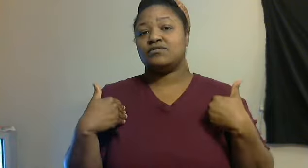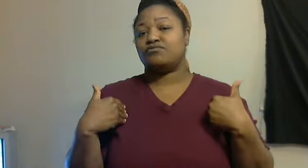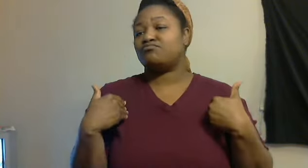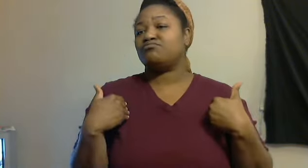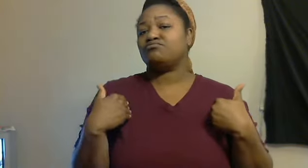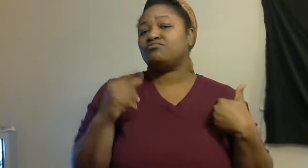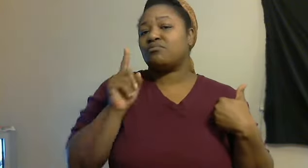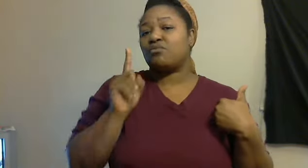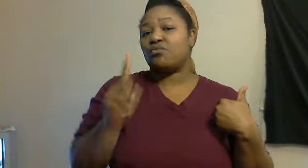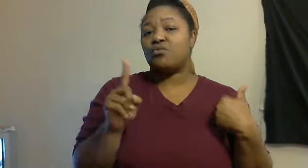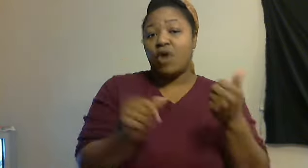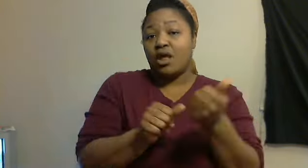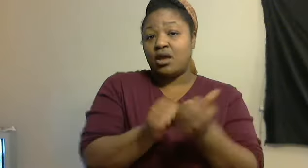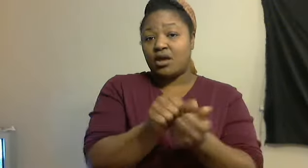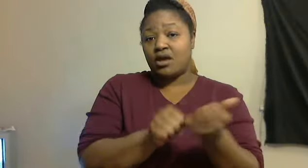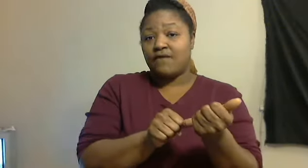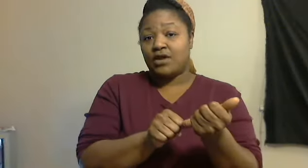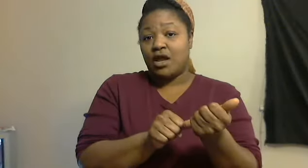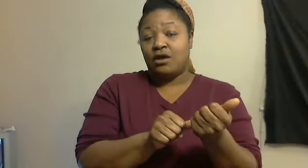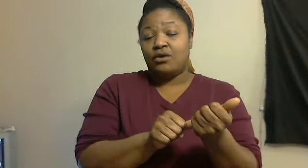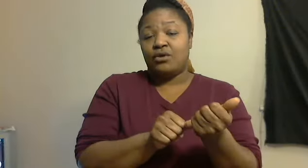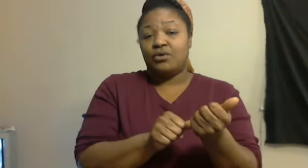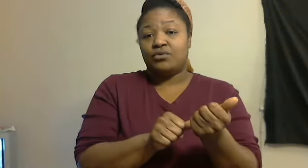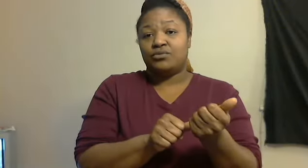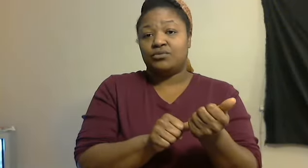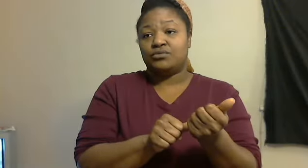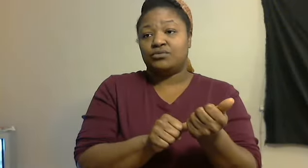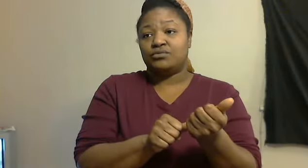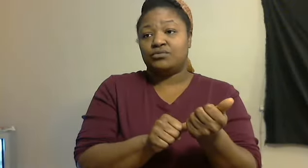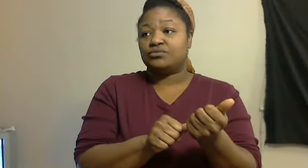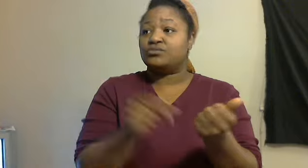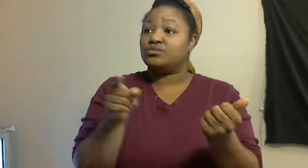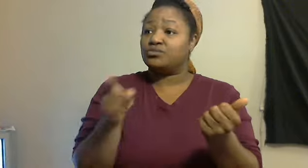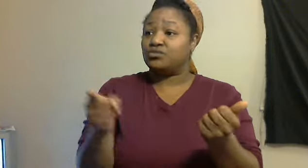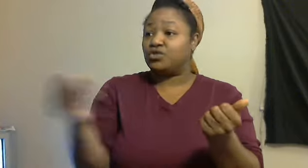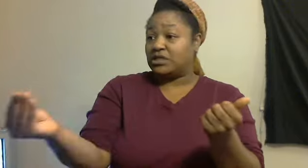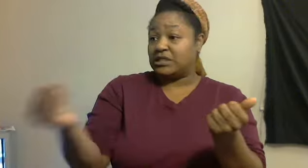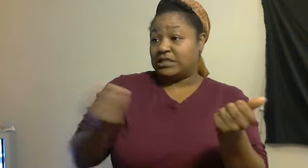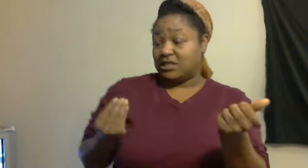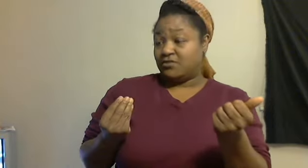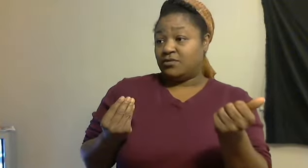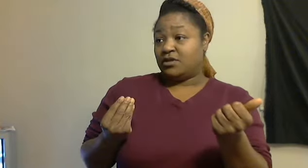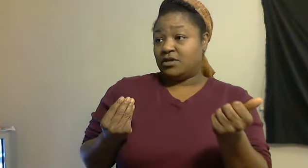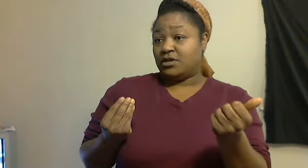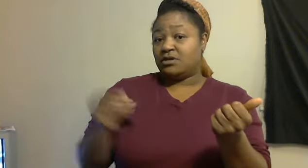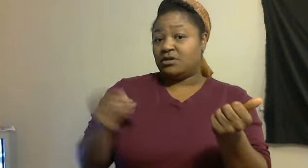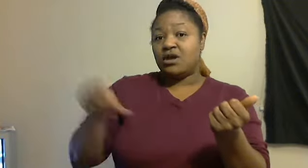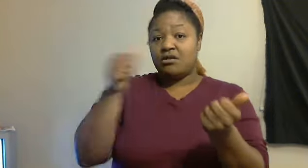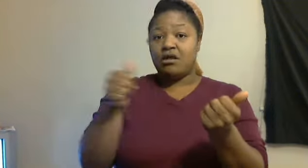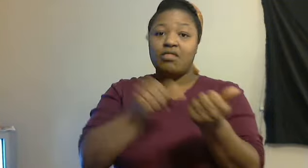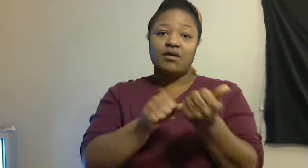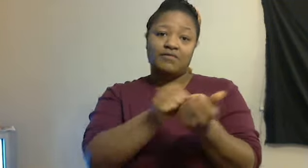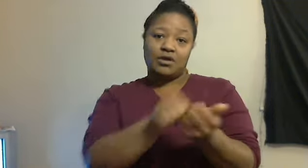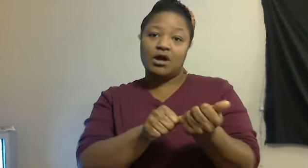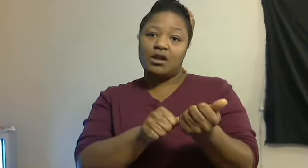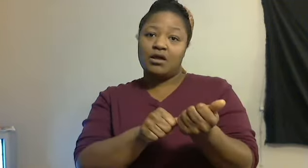If I have one avocado, and then you were to give me another avocado, how many avocados do I now have?